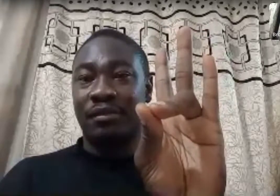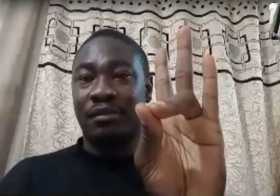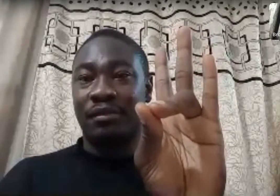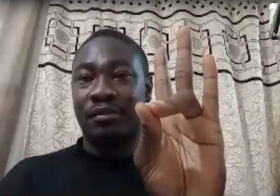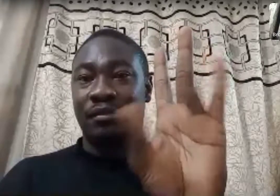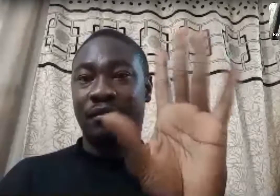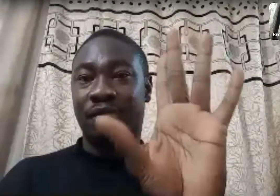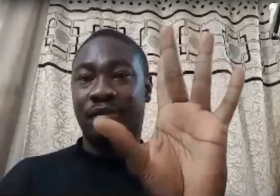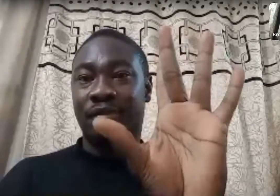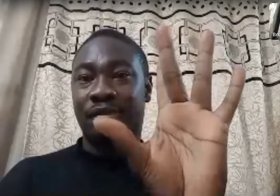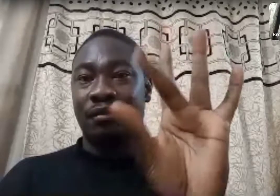8,